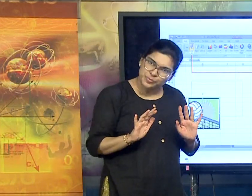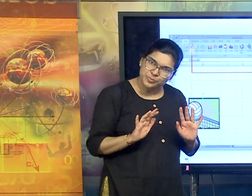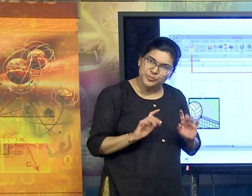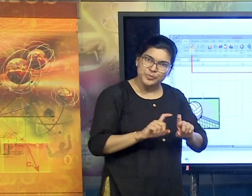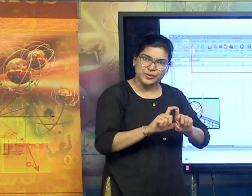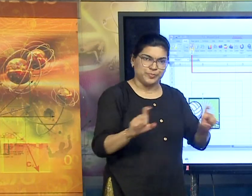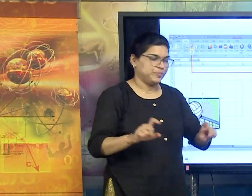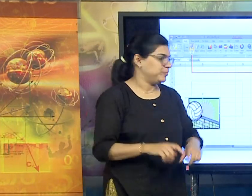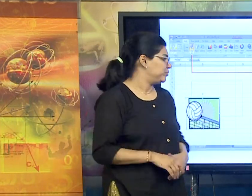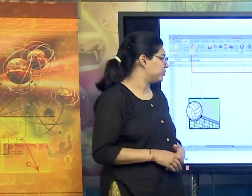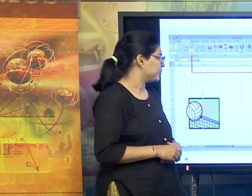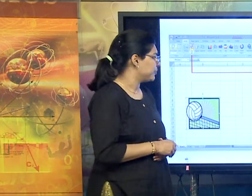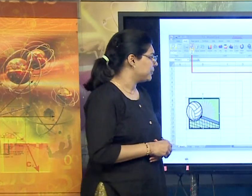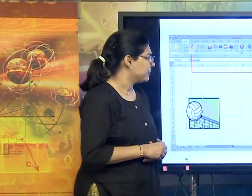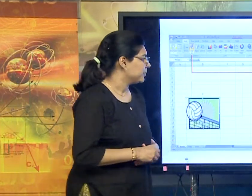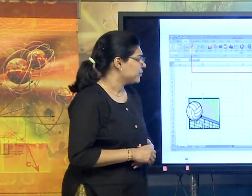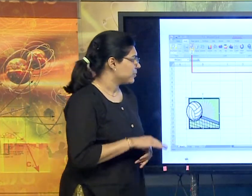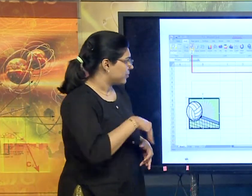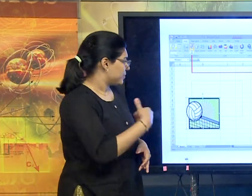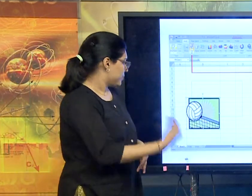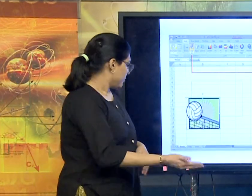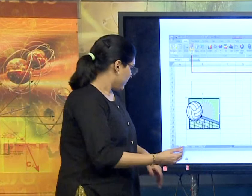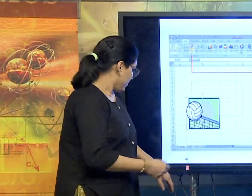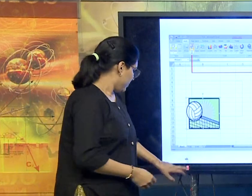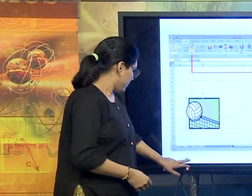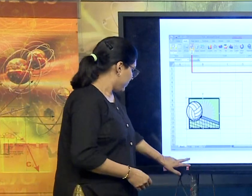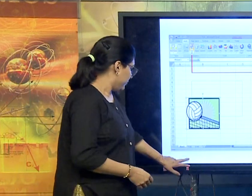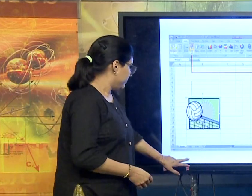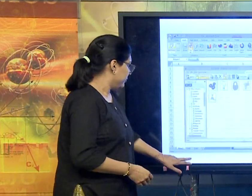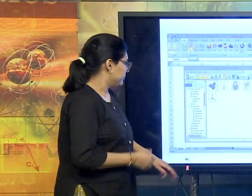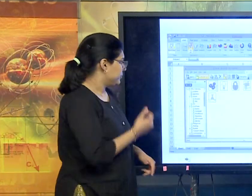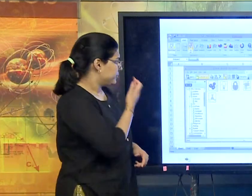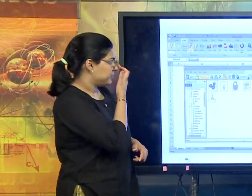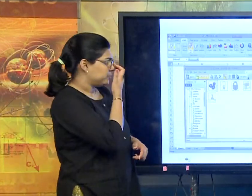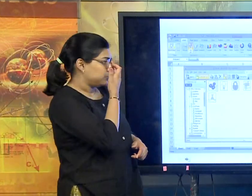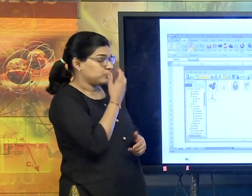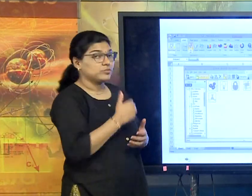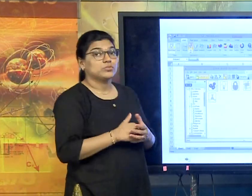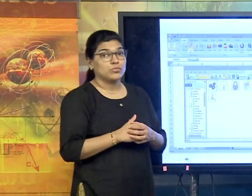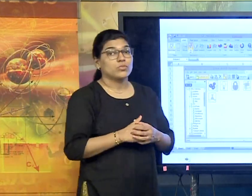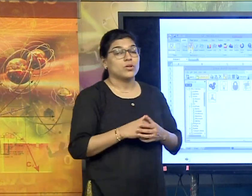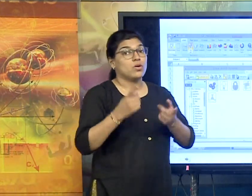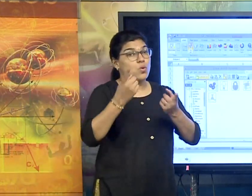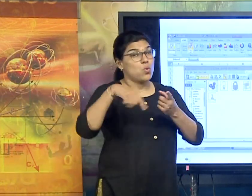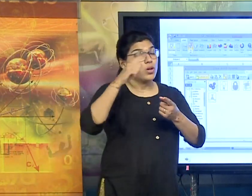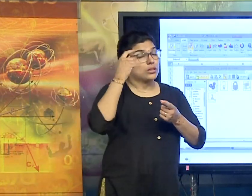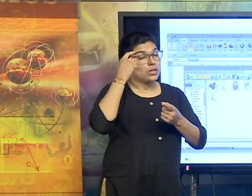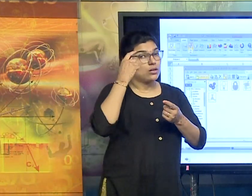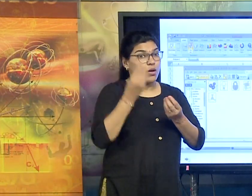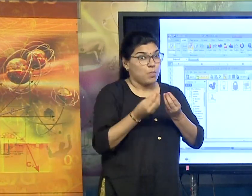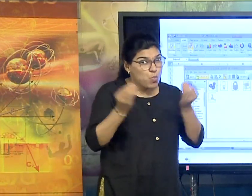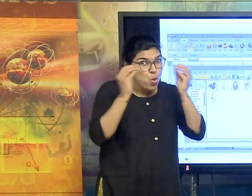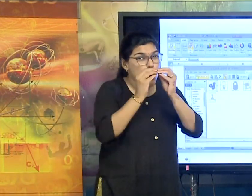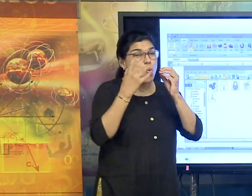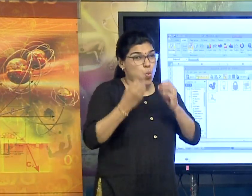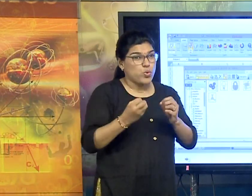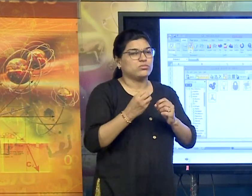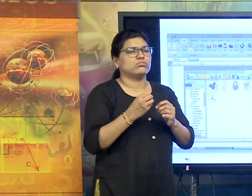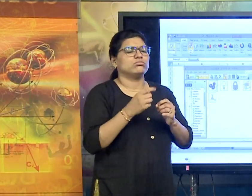and here I want to tell you that every time you need not Google, it is sometime in your computer it will